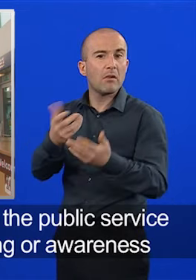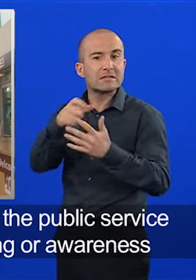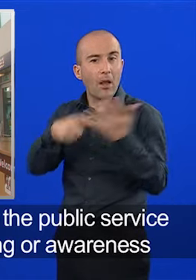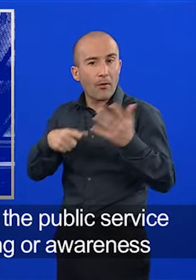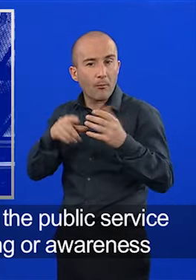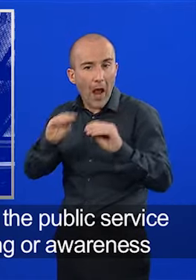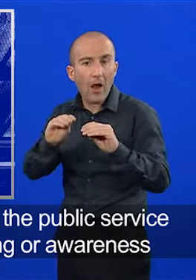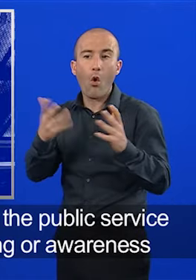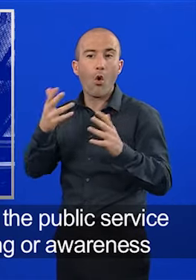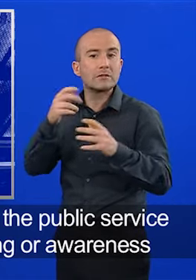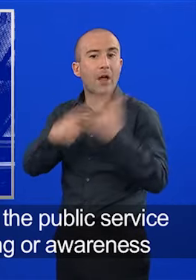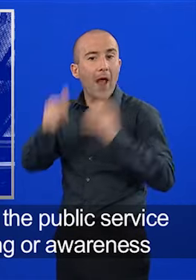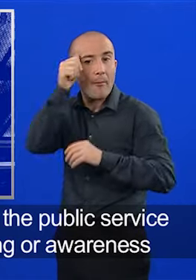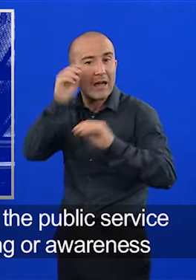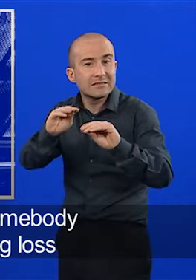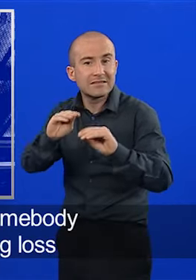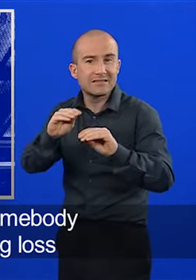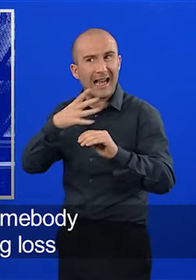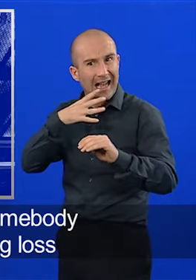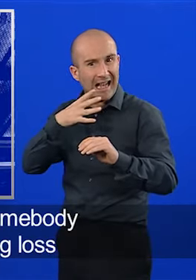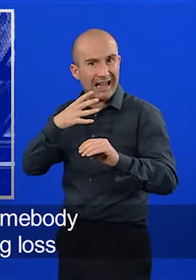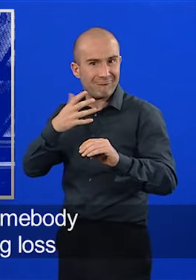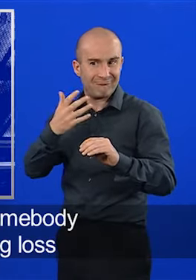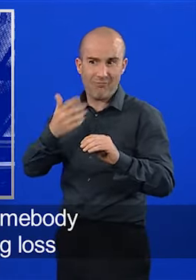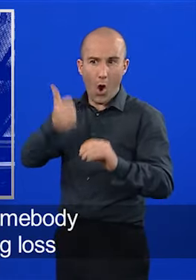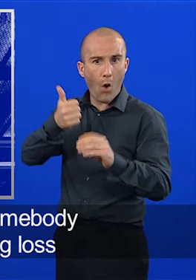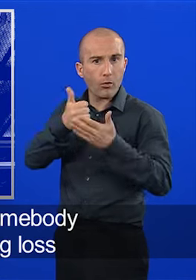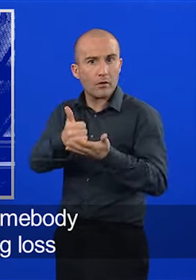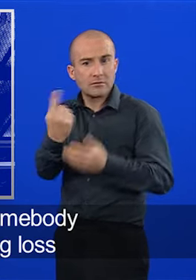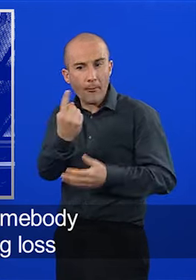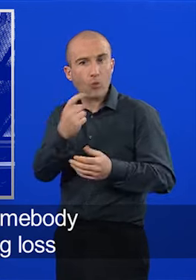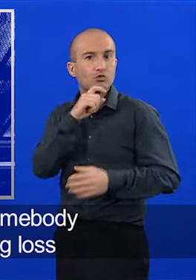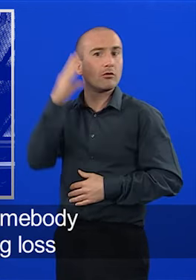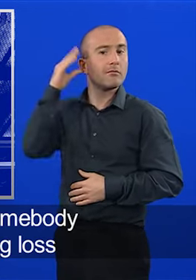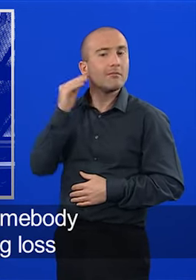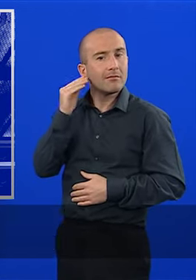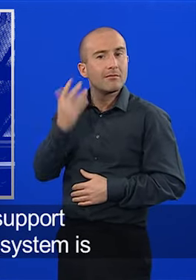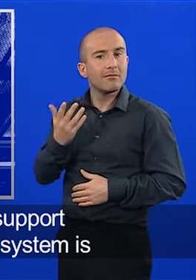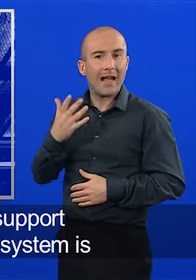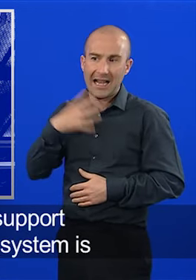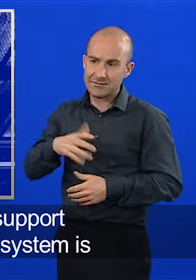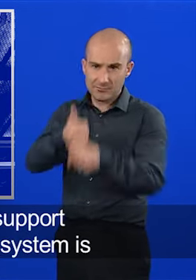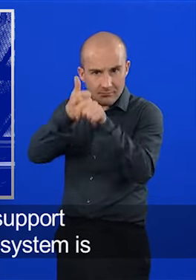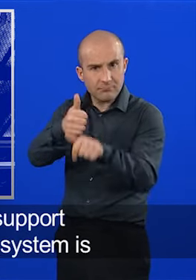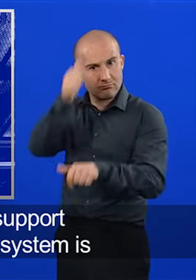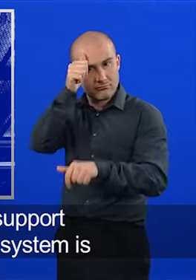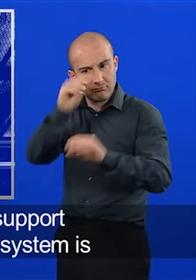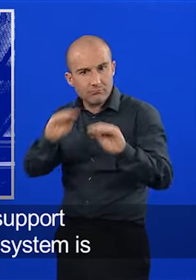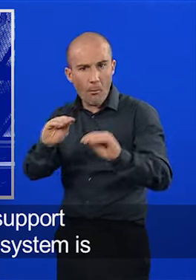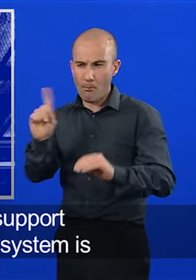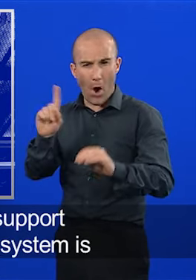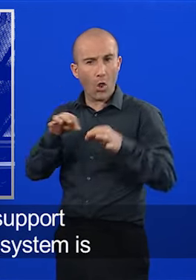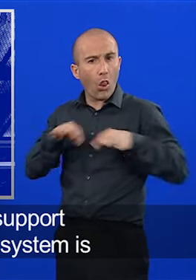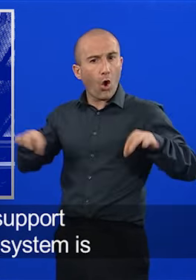providing disability training or awareness of how to help somebody who has a hearing loss, and give them support